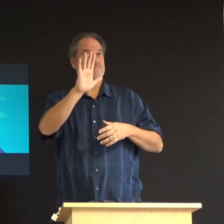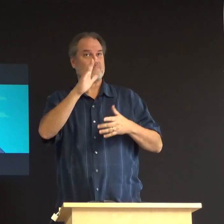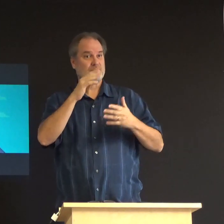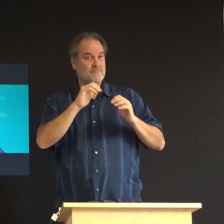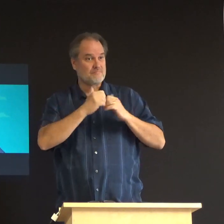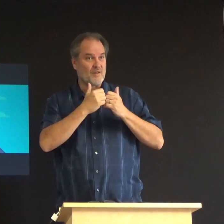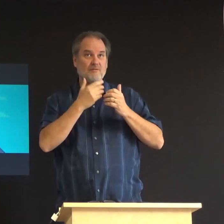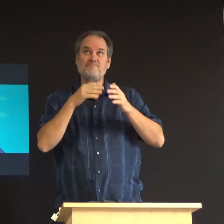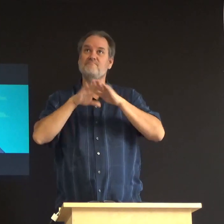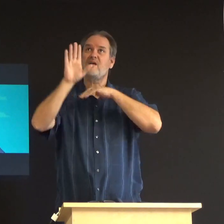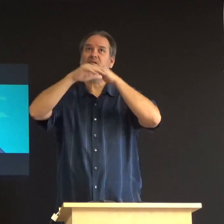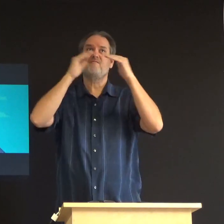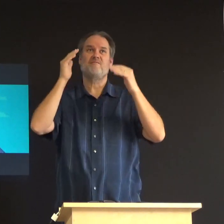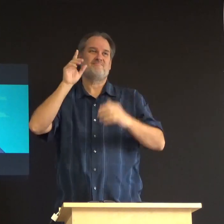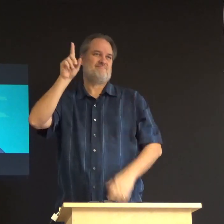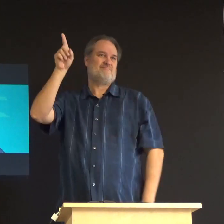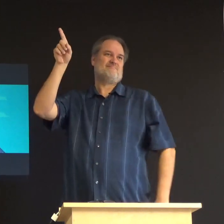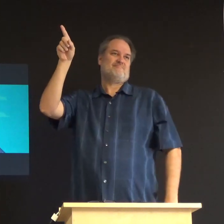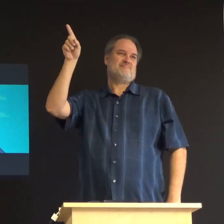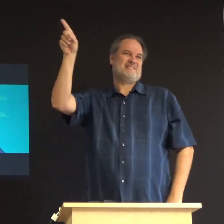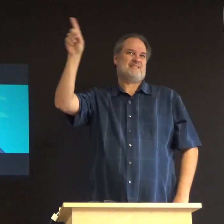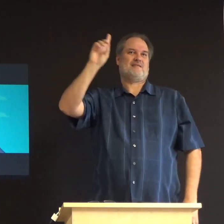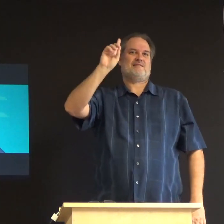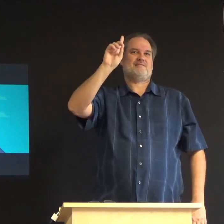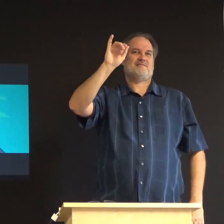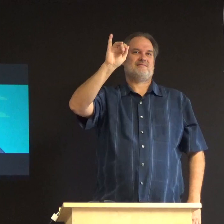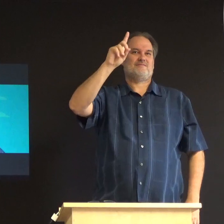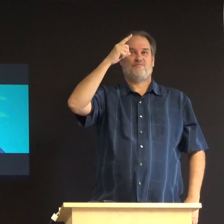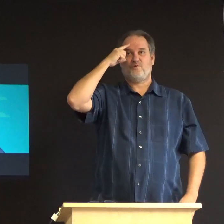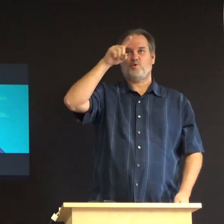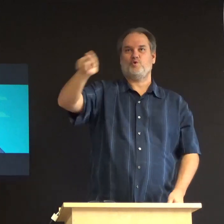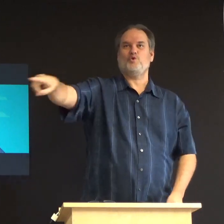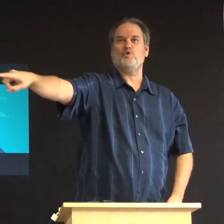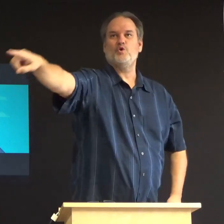hearts, you know, that he